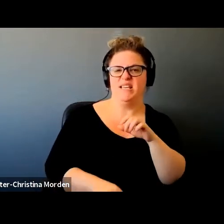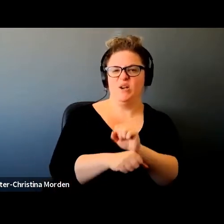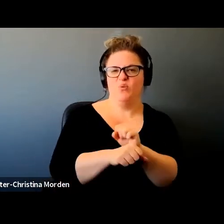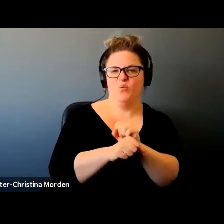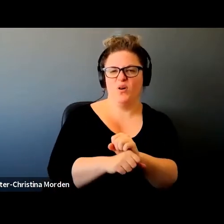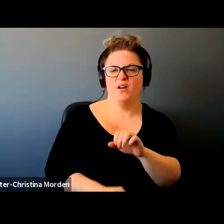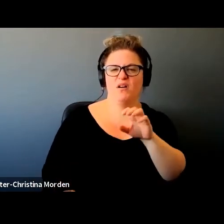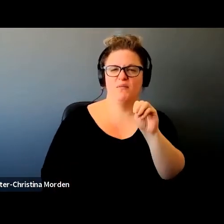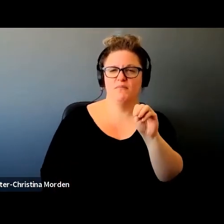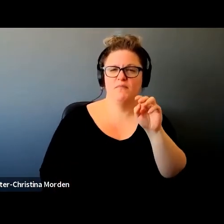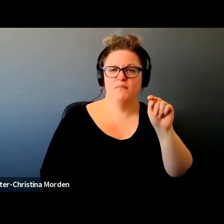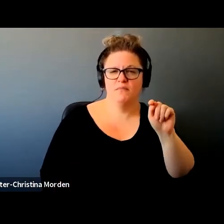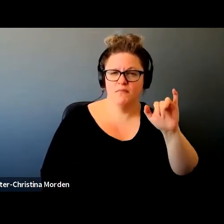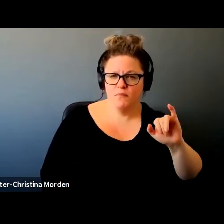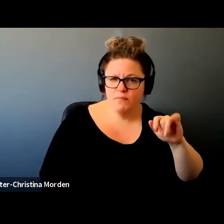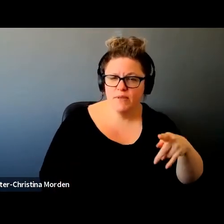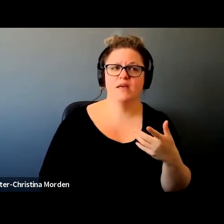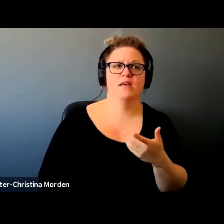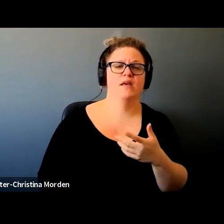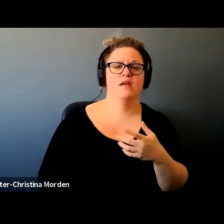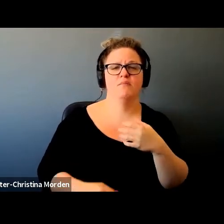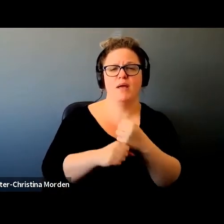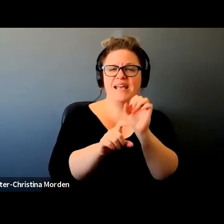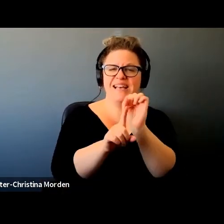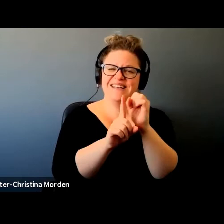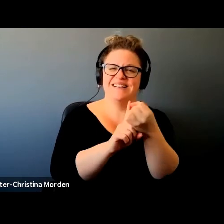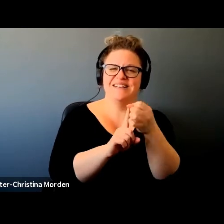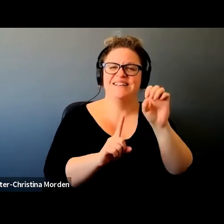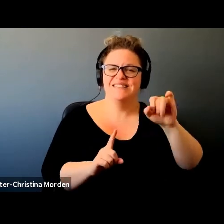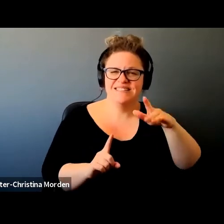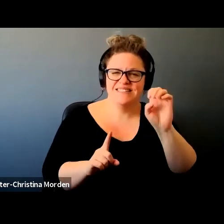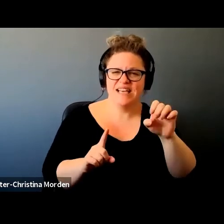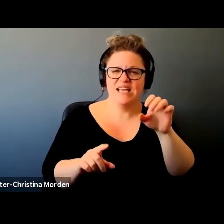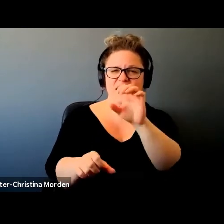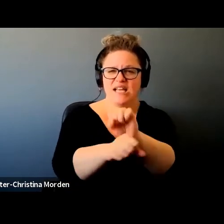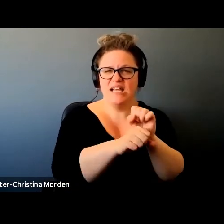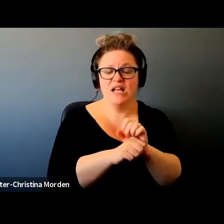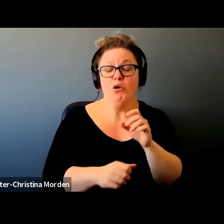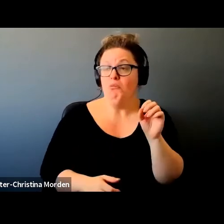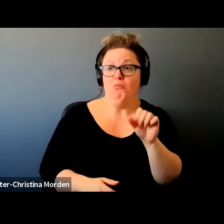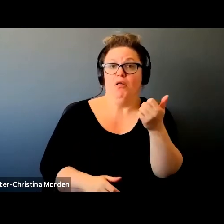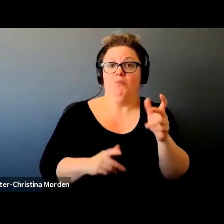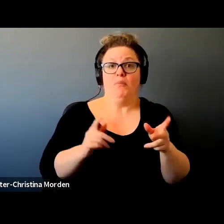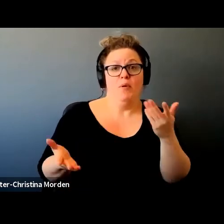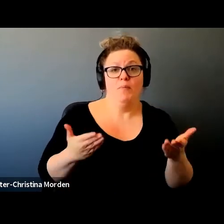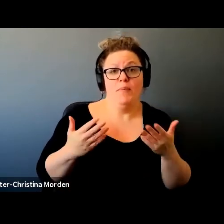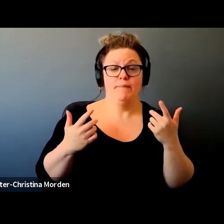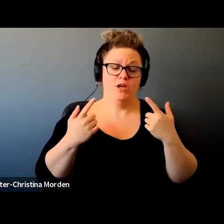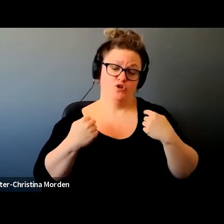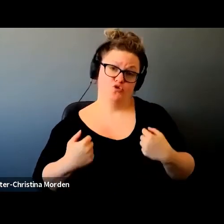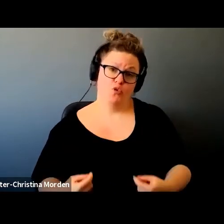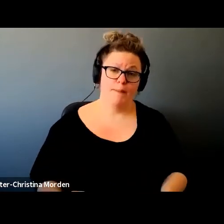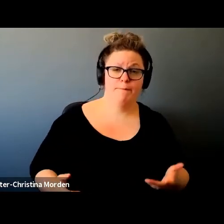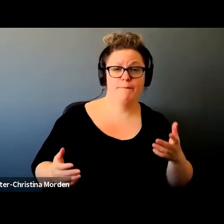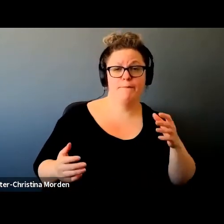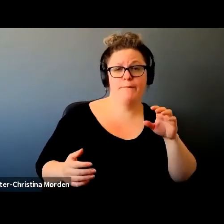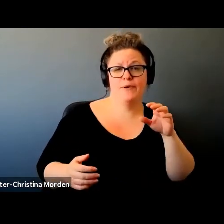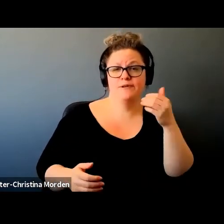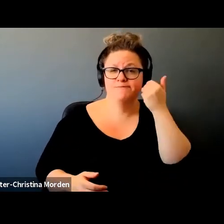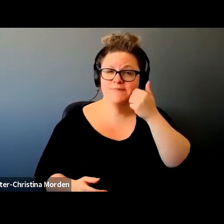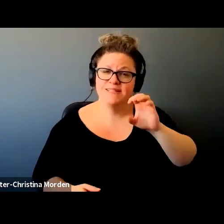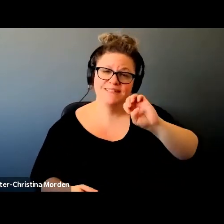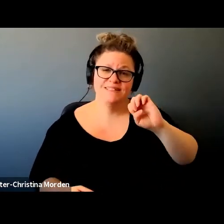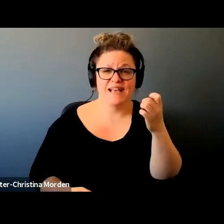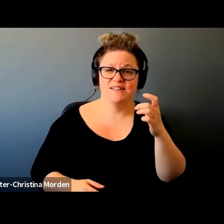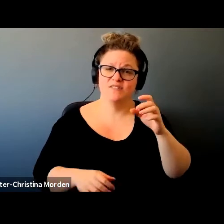managers or technicians, even things like sex workers, strippers, designers of all type,